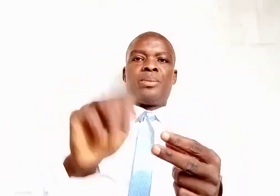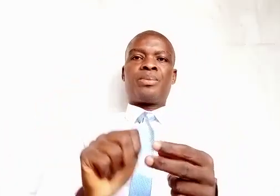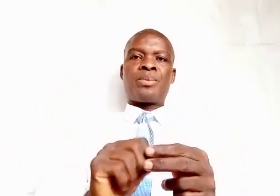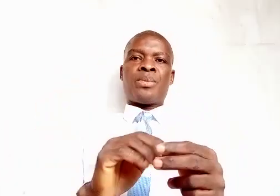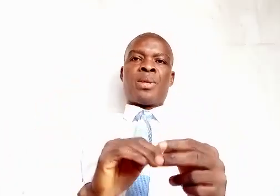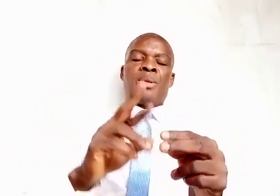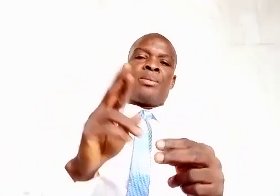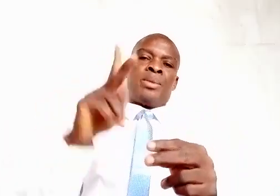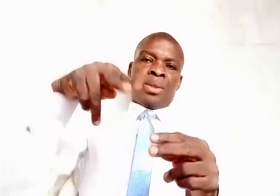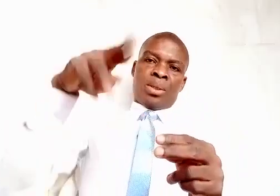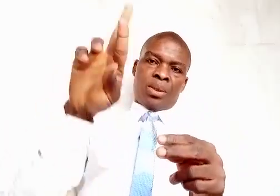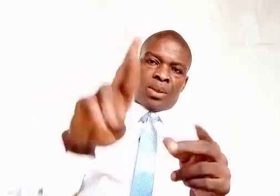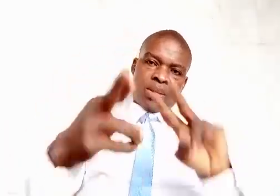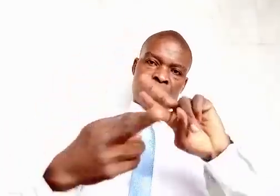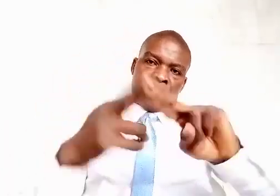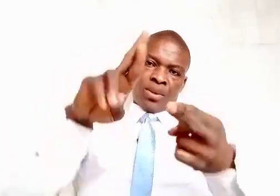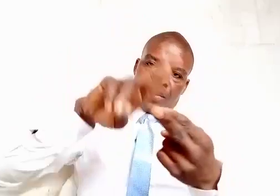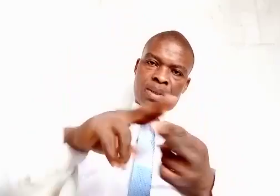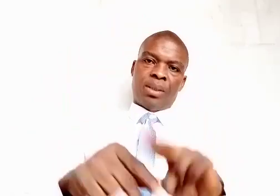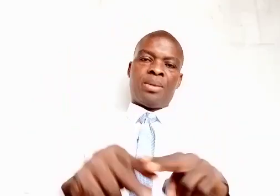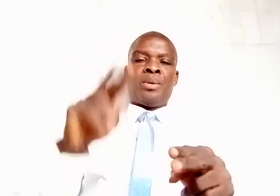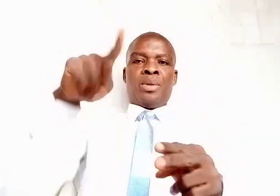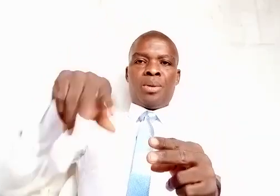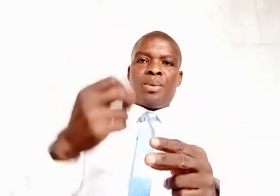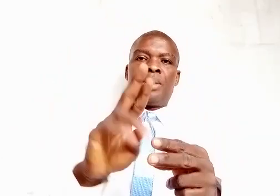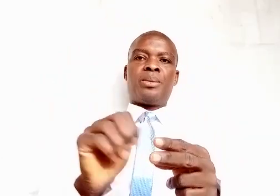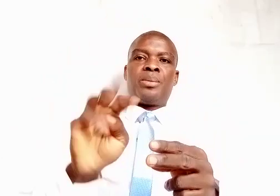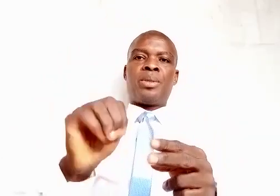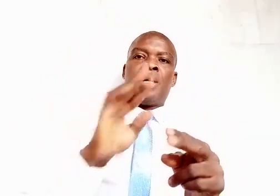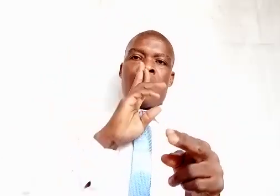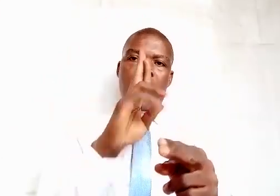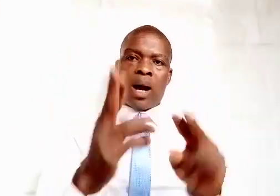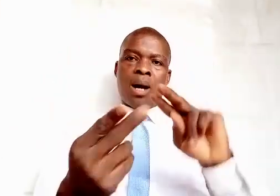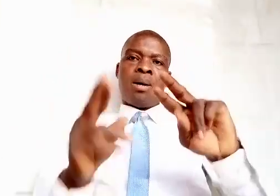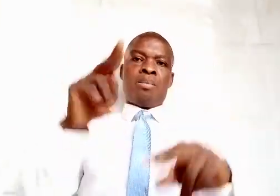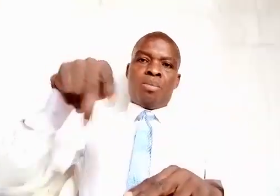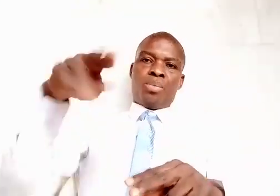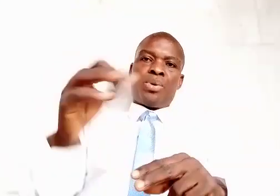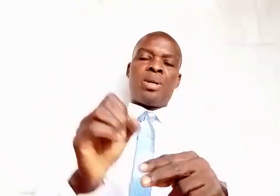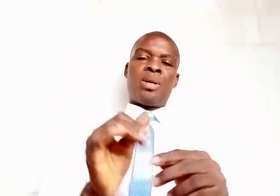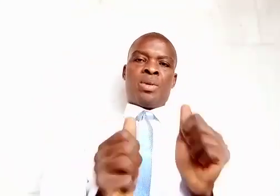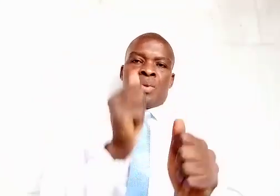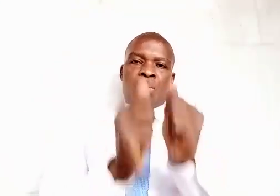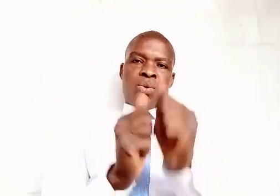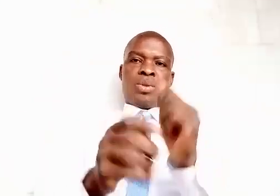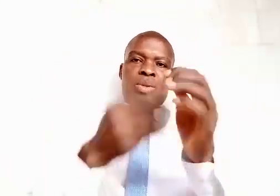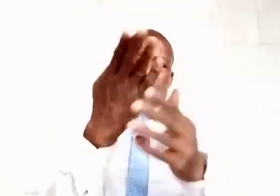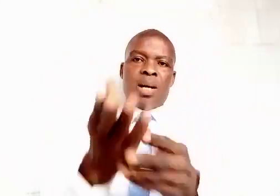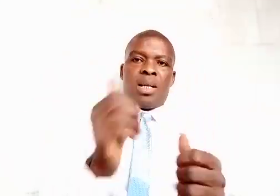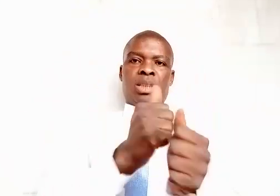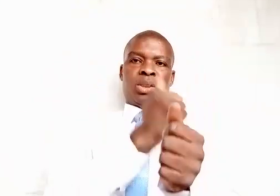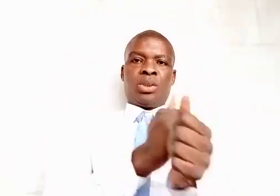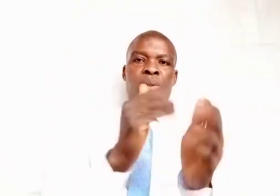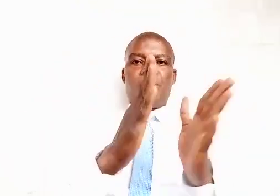Reflexive pronouns. Reflexive pronouns are pronouns which throw the action back upon the subject of the